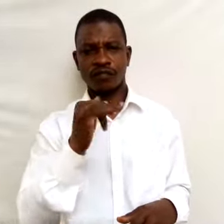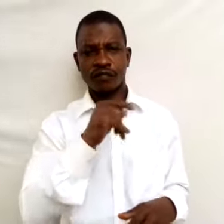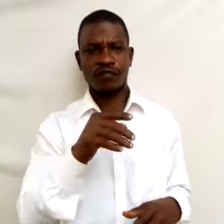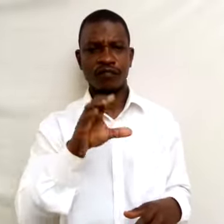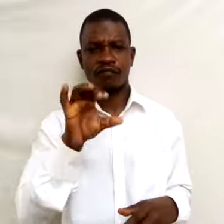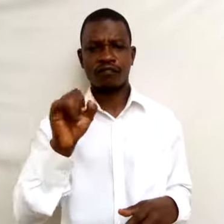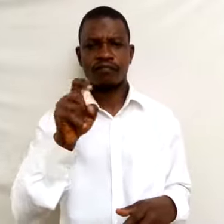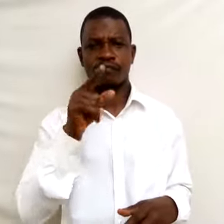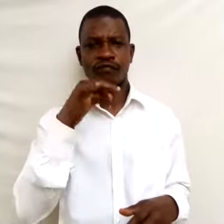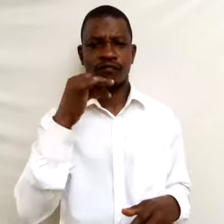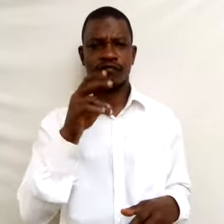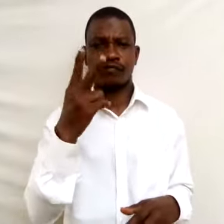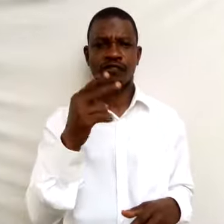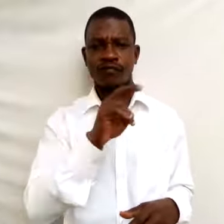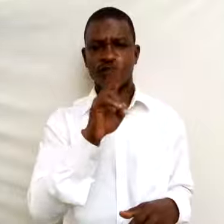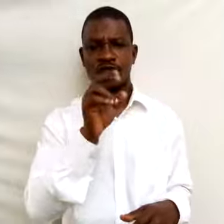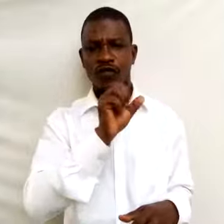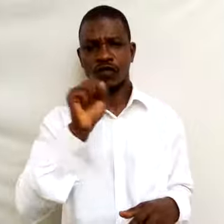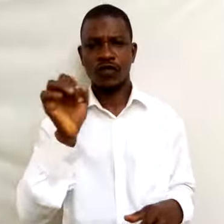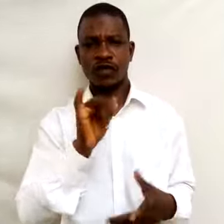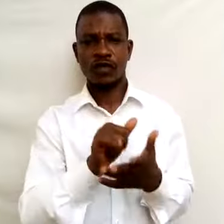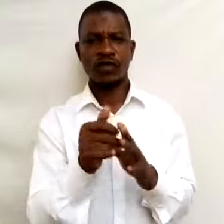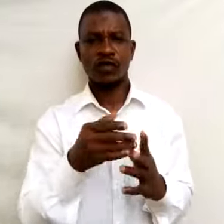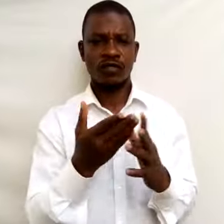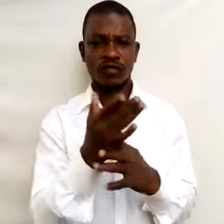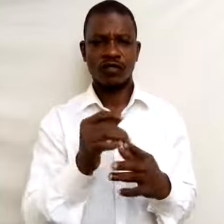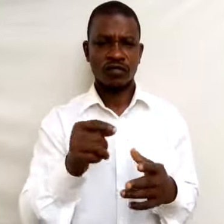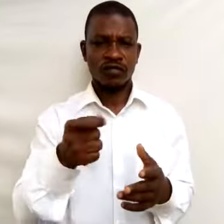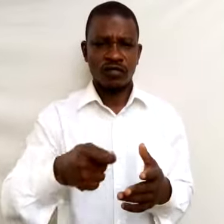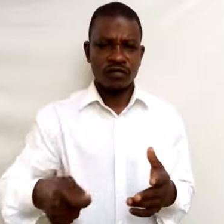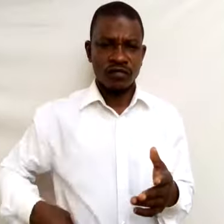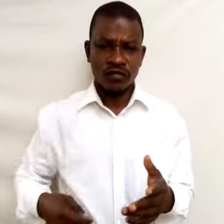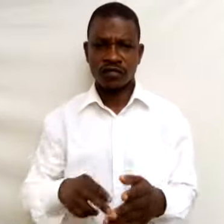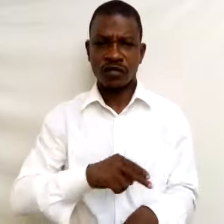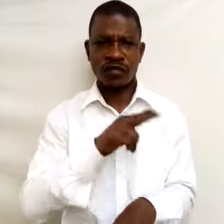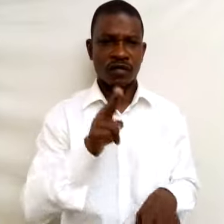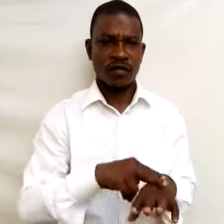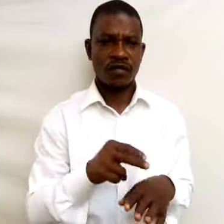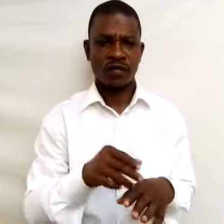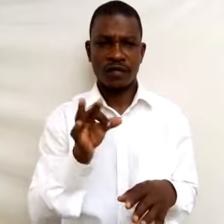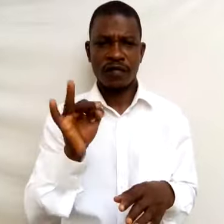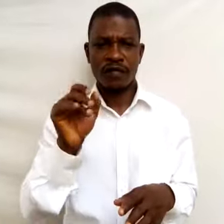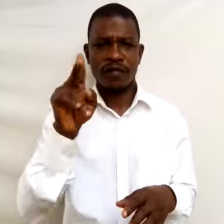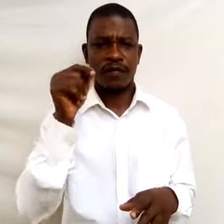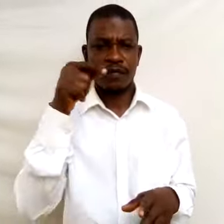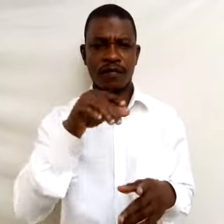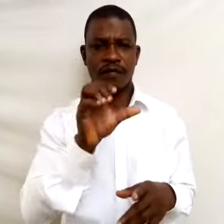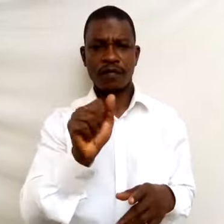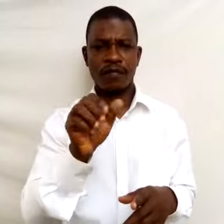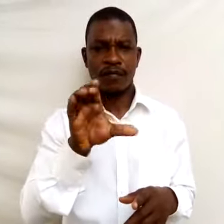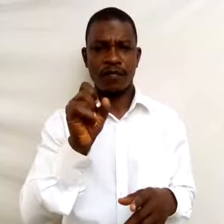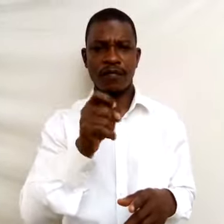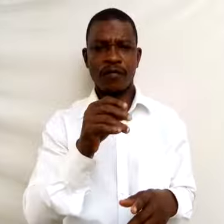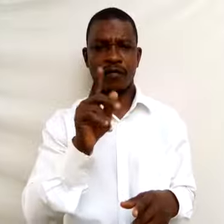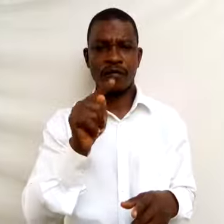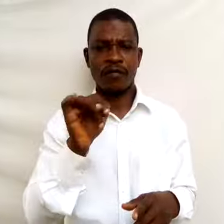sealing of the two sides through stitching or natural fusion of scar tissue.